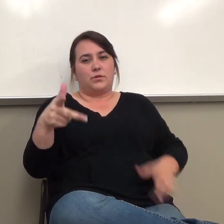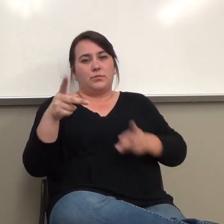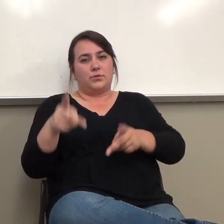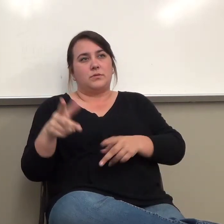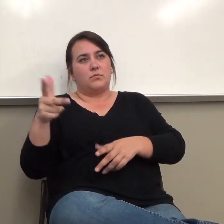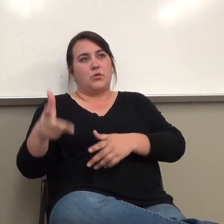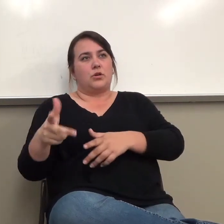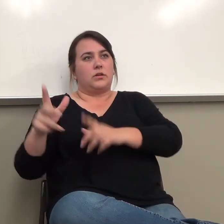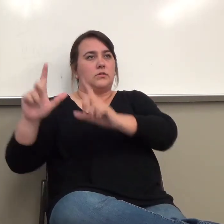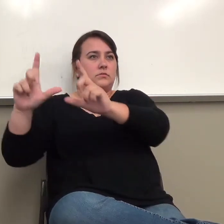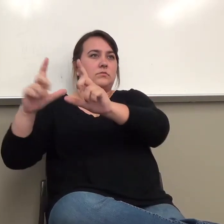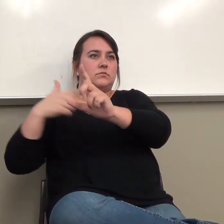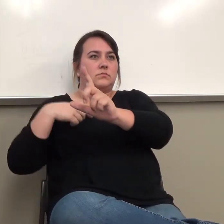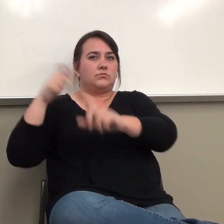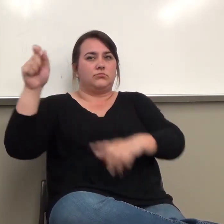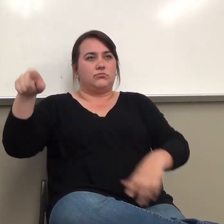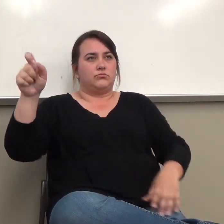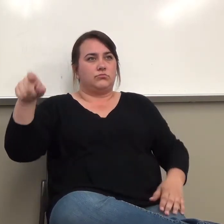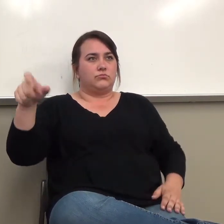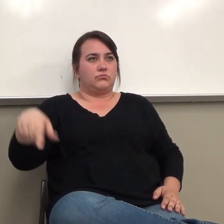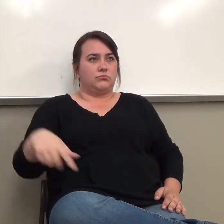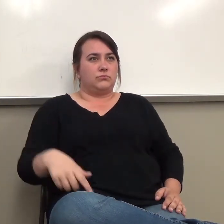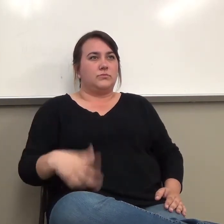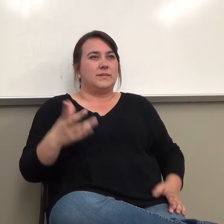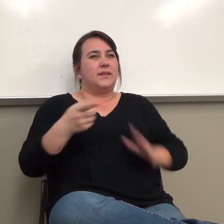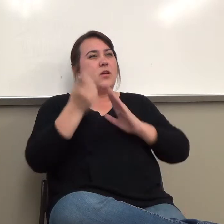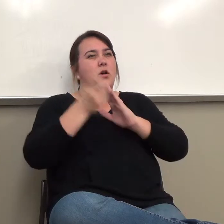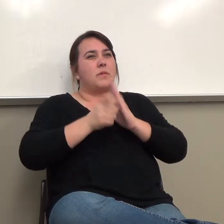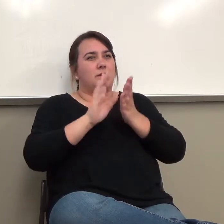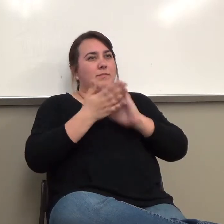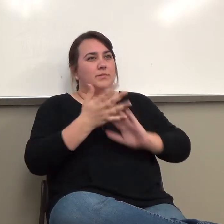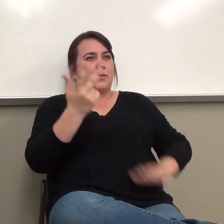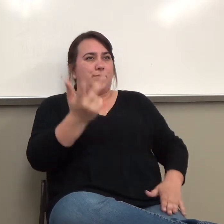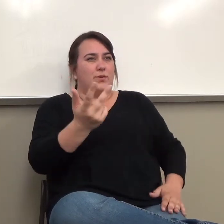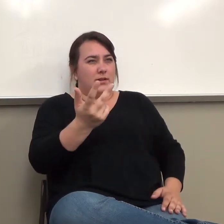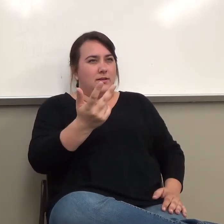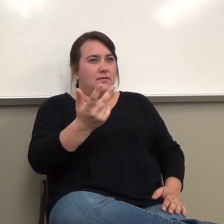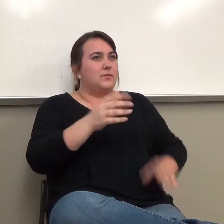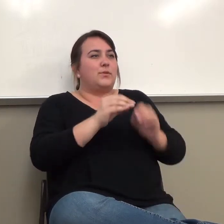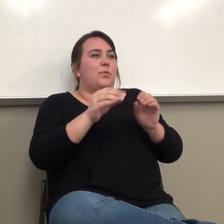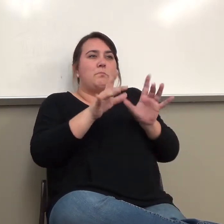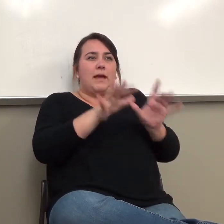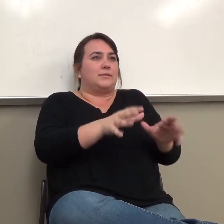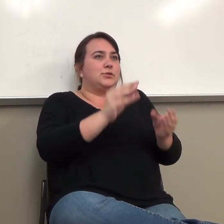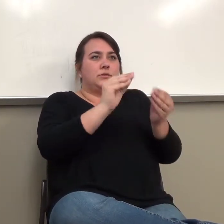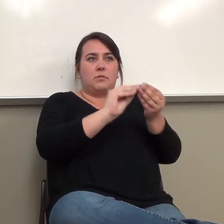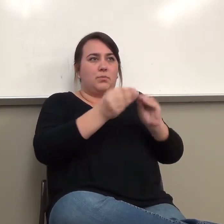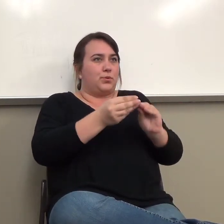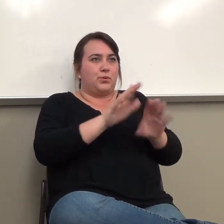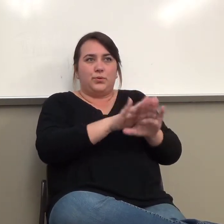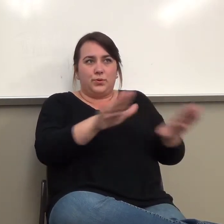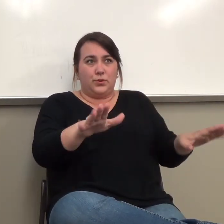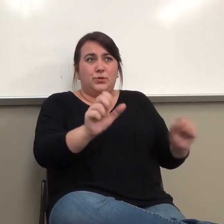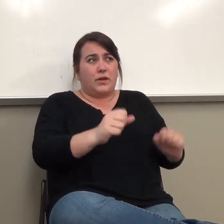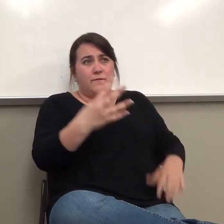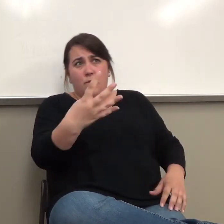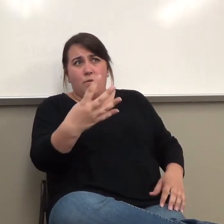interesting how this kind of automatically defaults to 3. There's nothing magic, like I said. You can do 4, you can do 7,